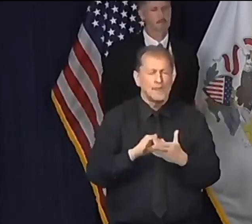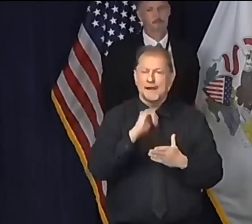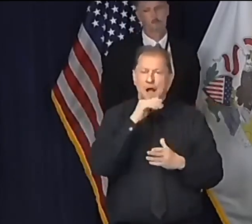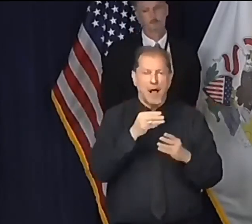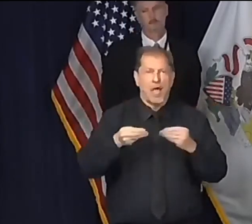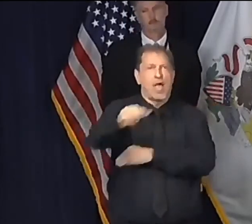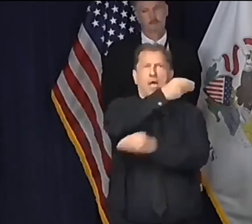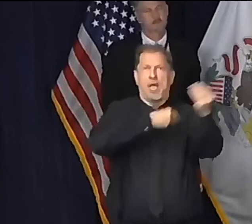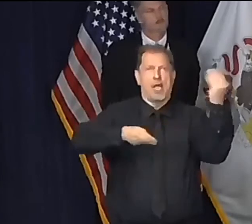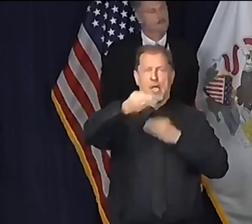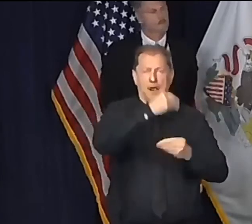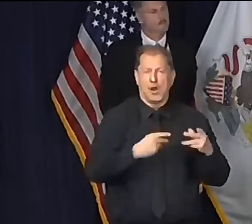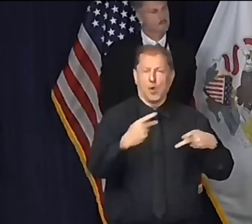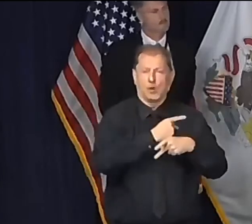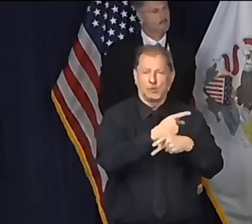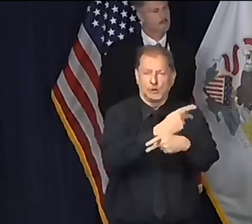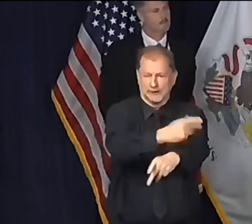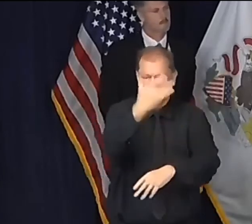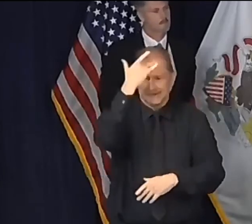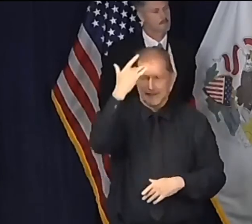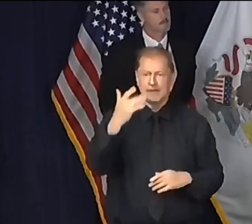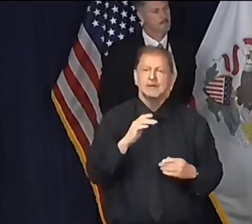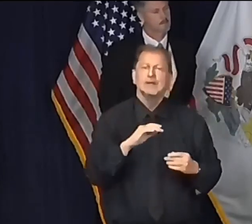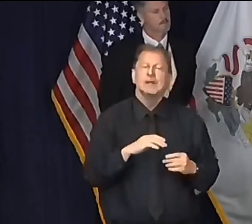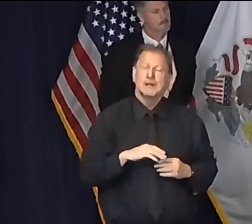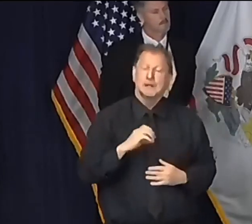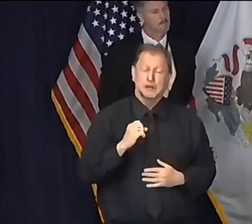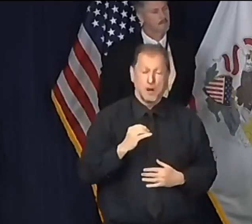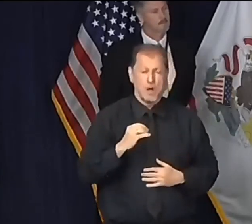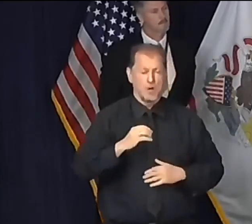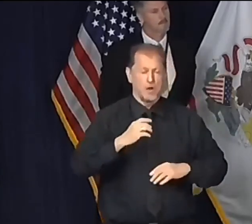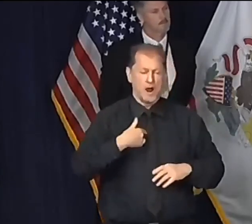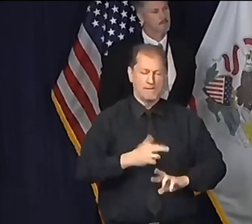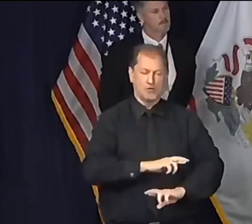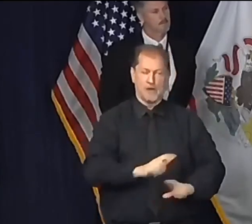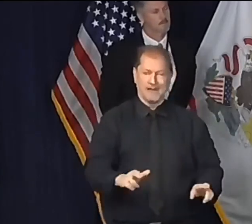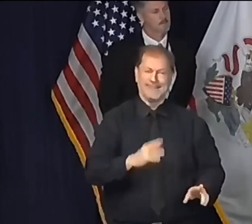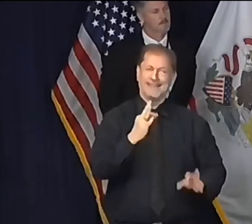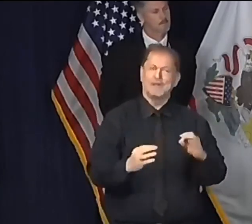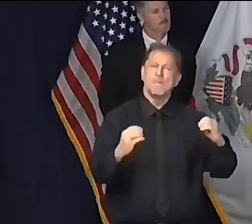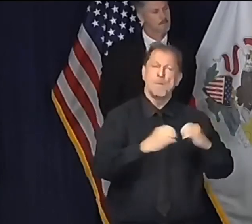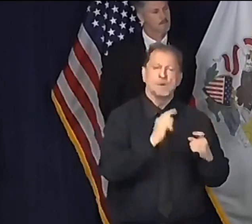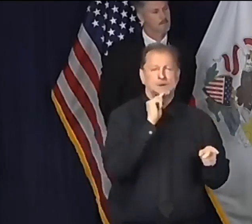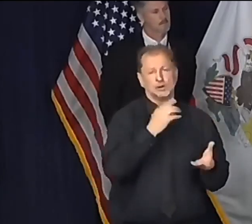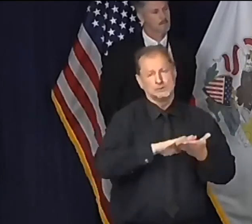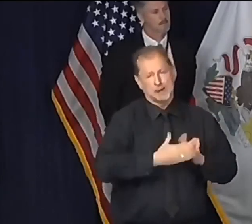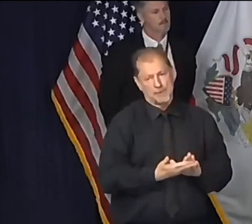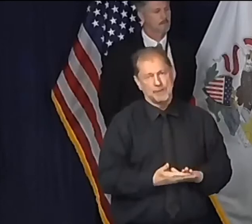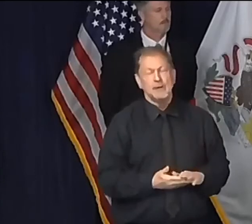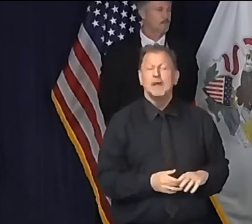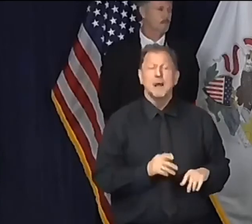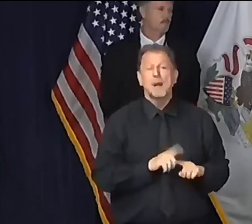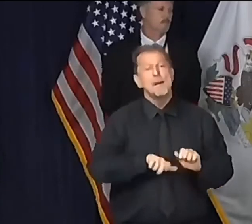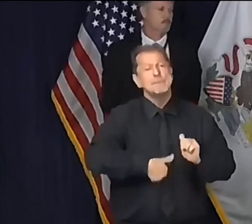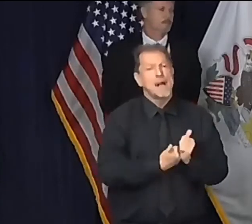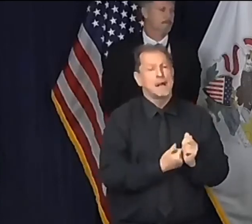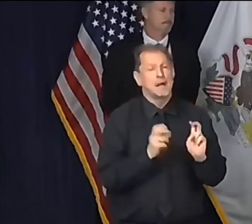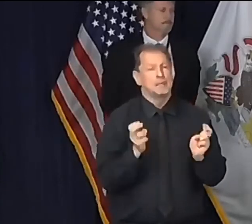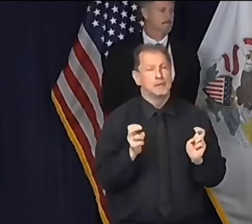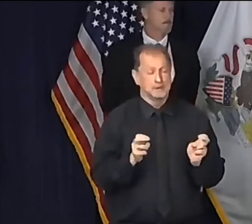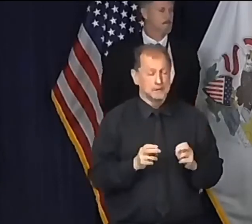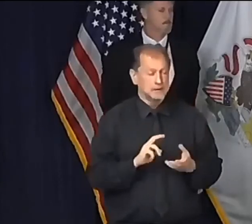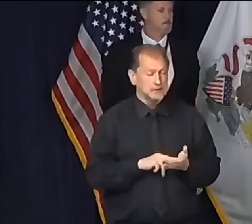or so that they get a higher acuity care. That exists there, but again, it's kind of the backup for the